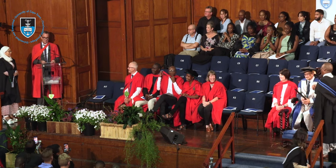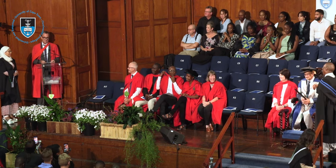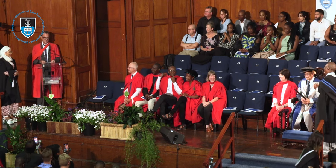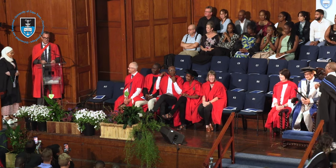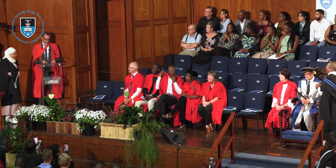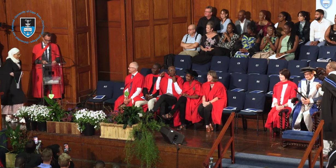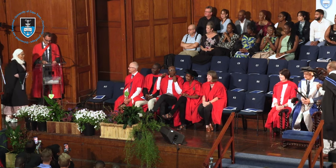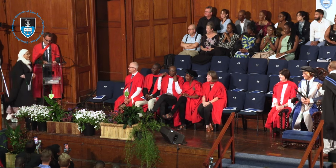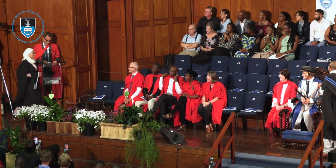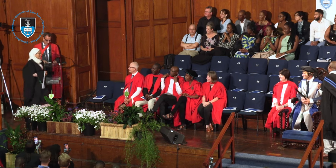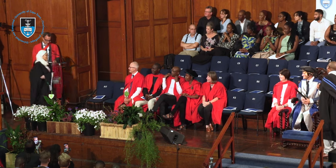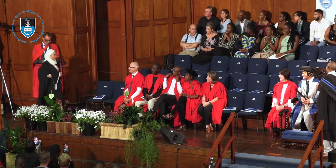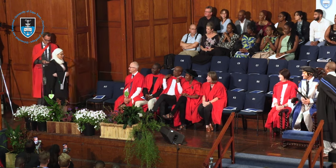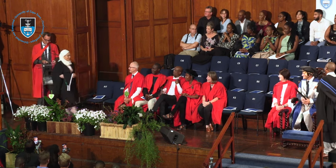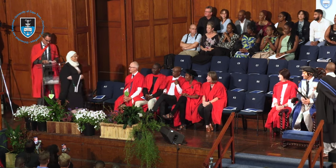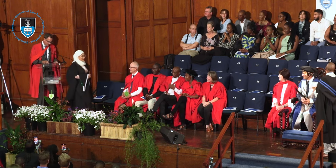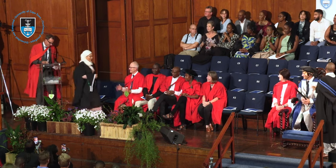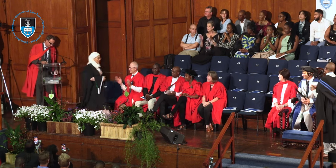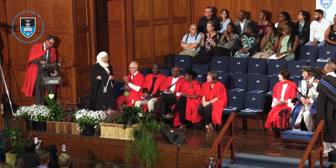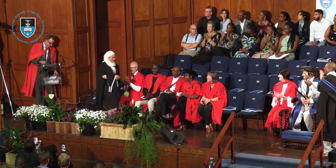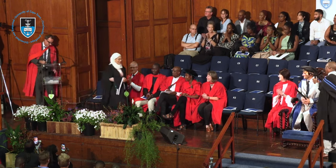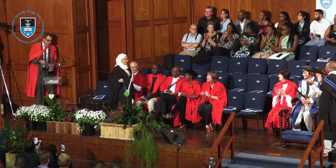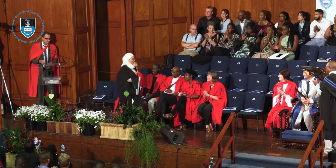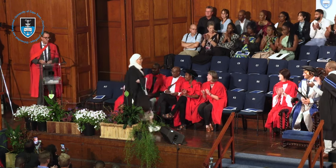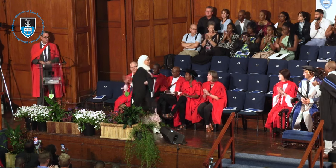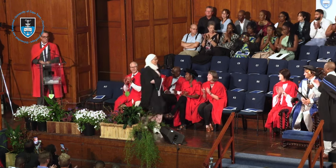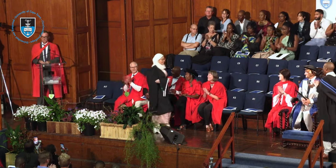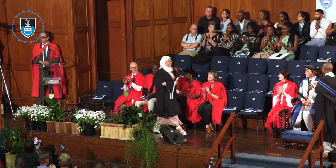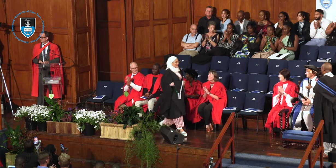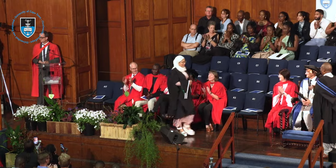For Master of Architecture, Camilla Bardin.